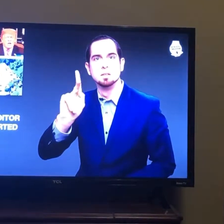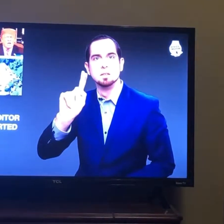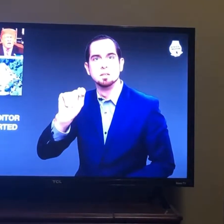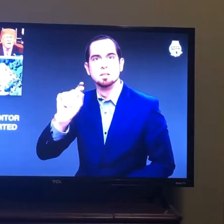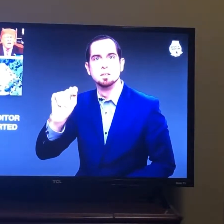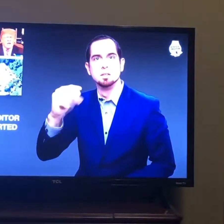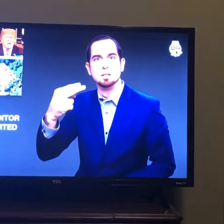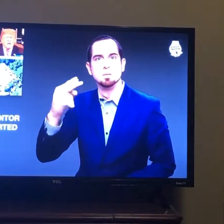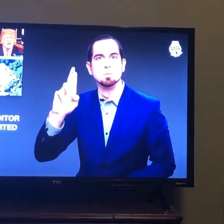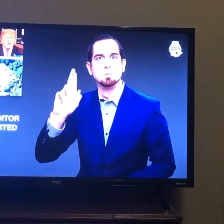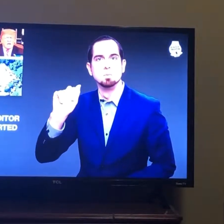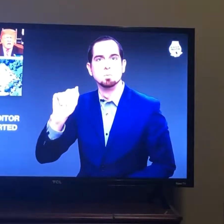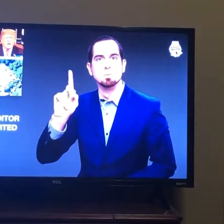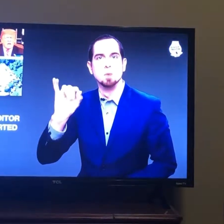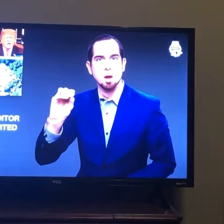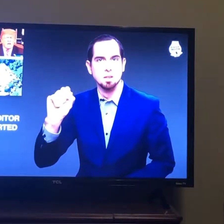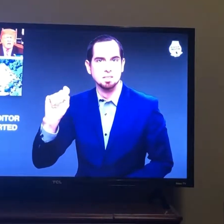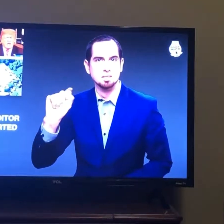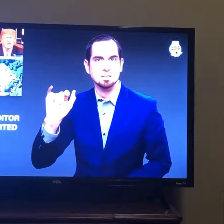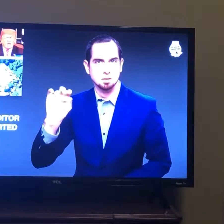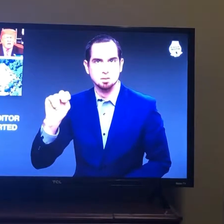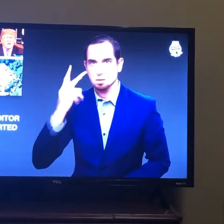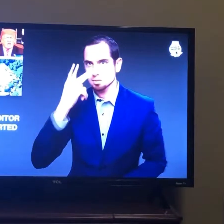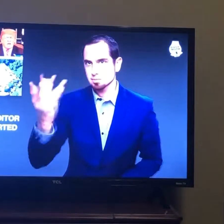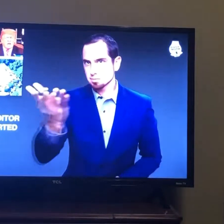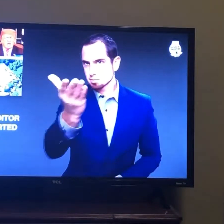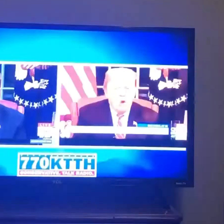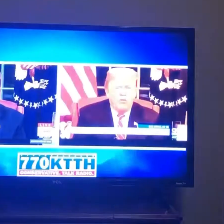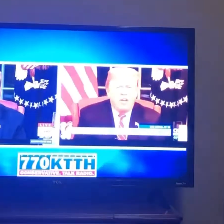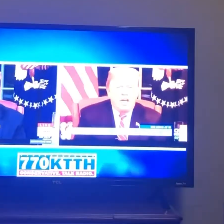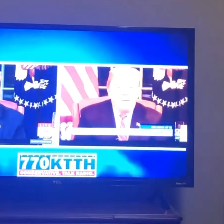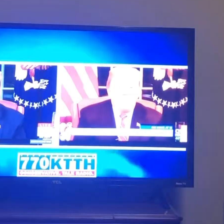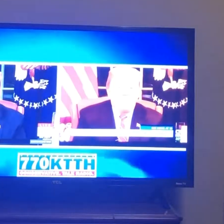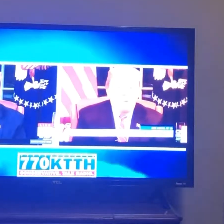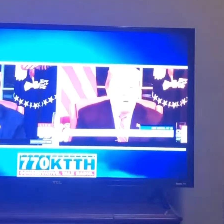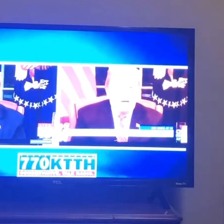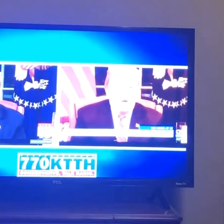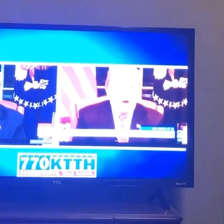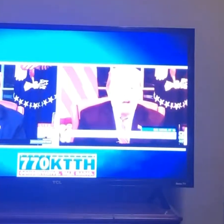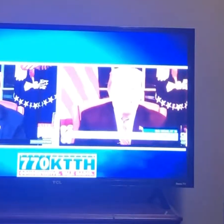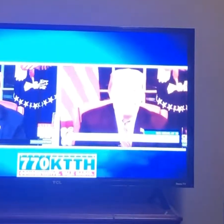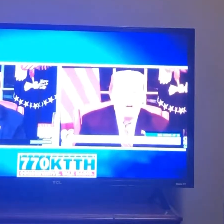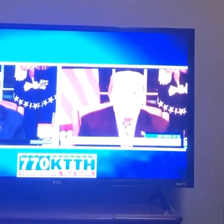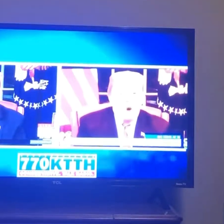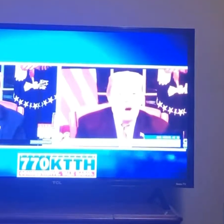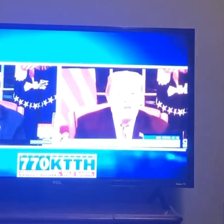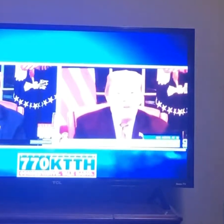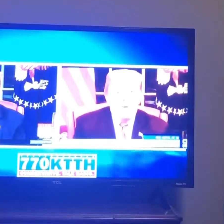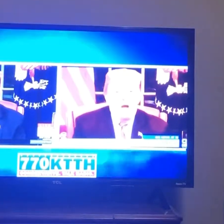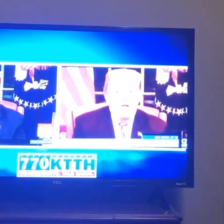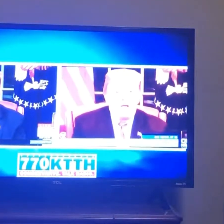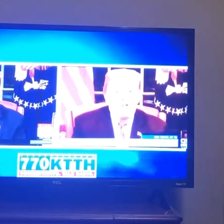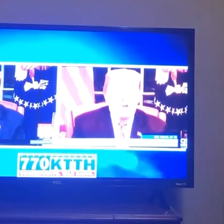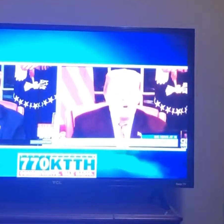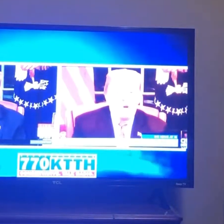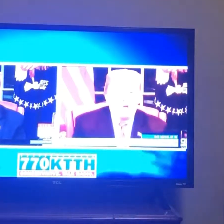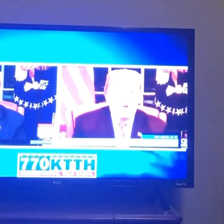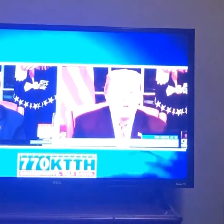I also like watching YouTubers such as ASL Stew, R-Sign Duo,